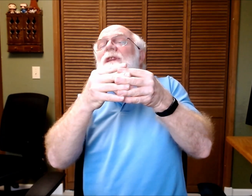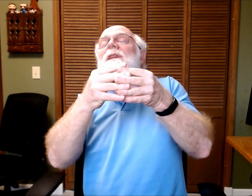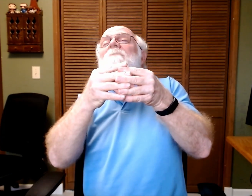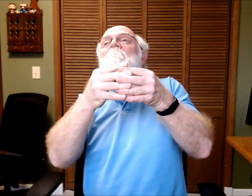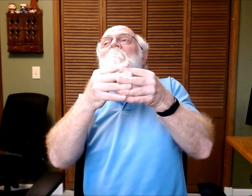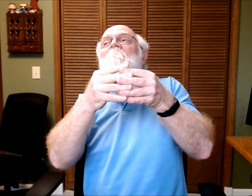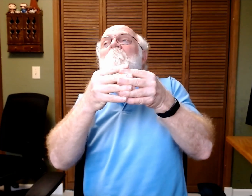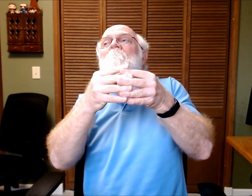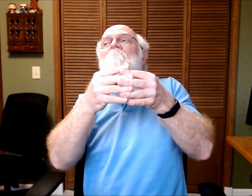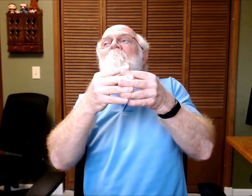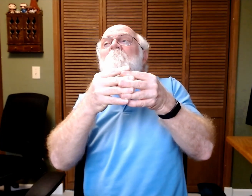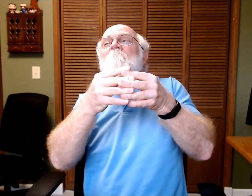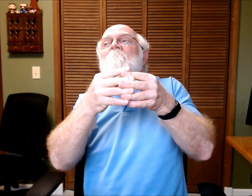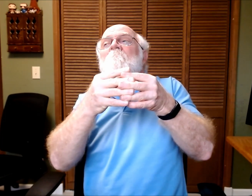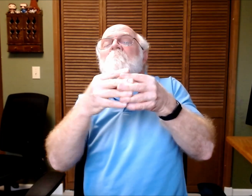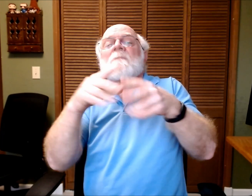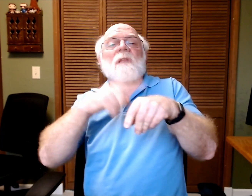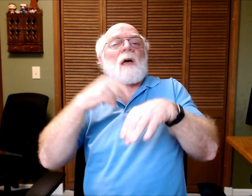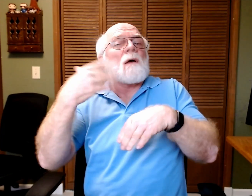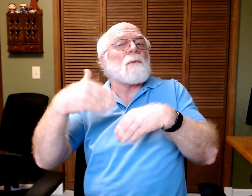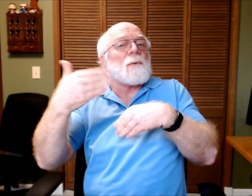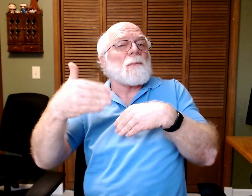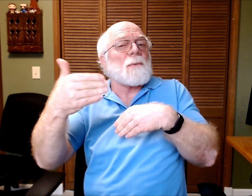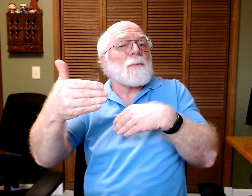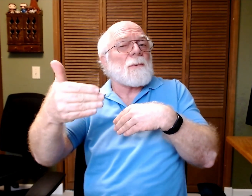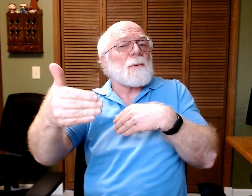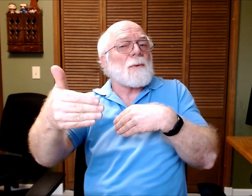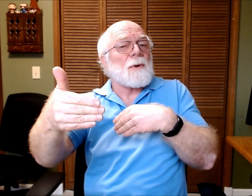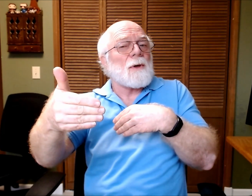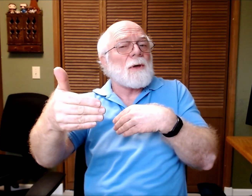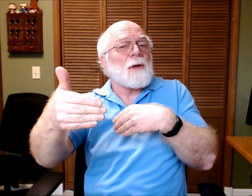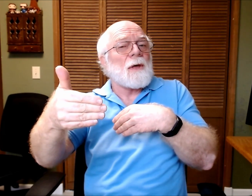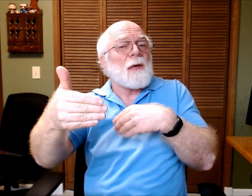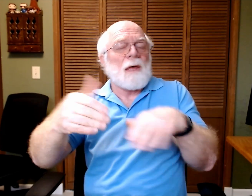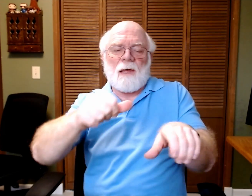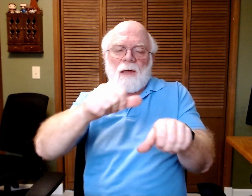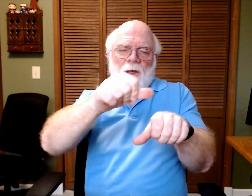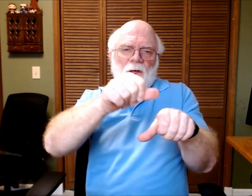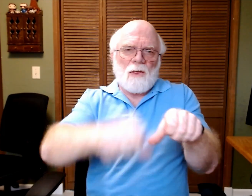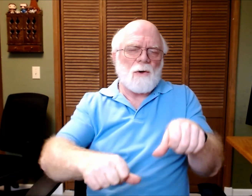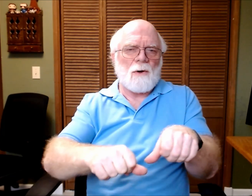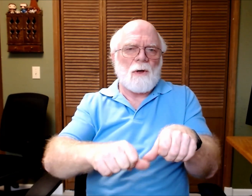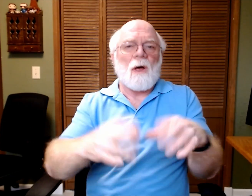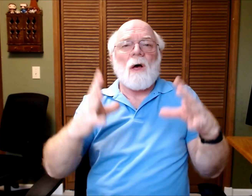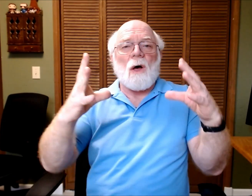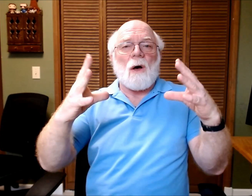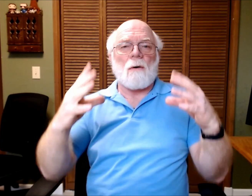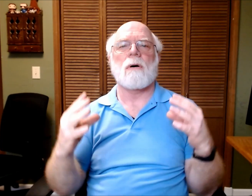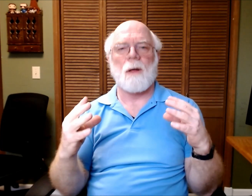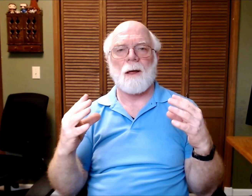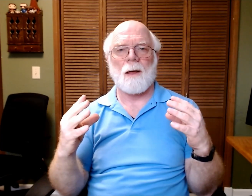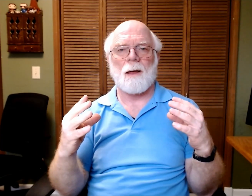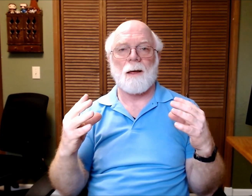stretch almost to the end. And then time goes by. You cut it open. The pressure is